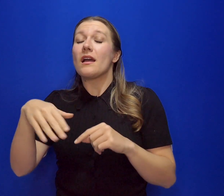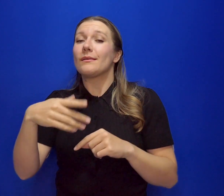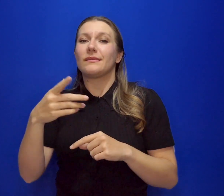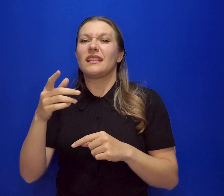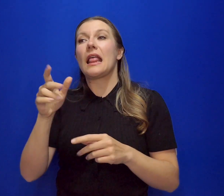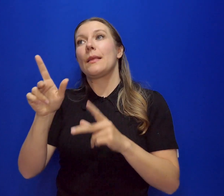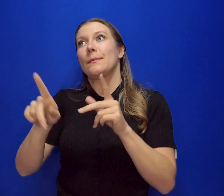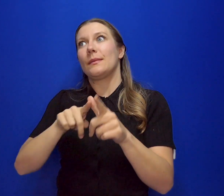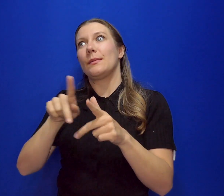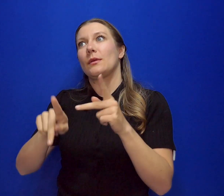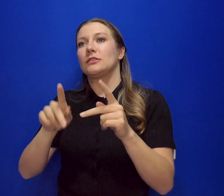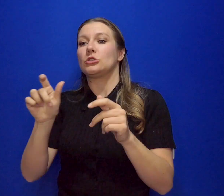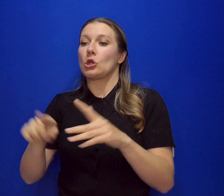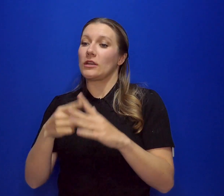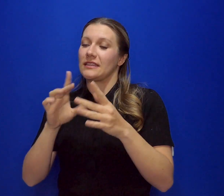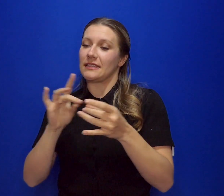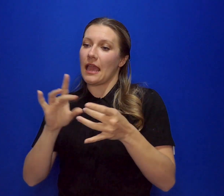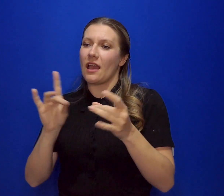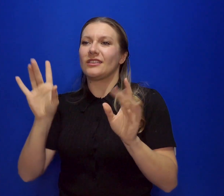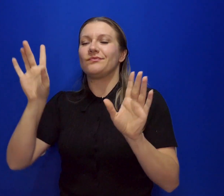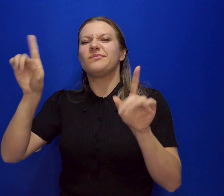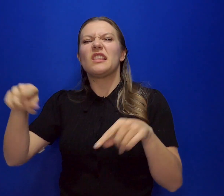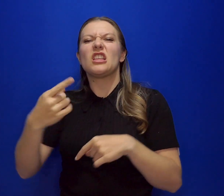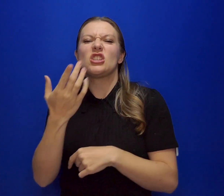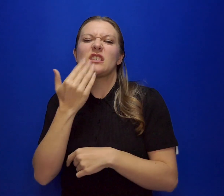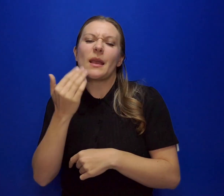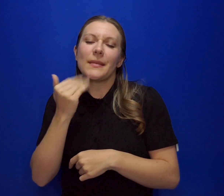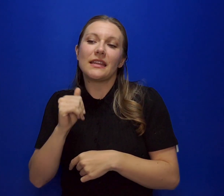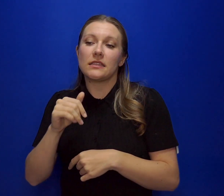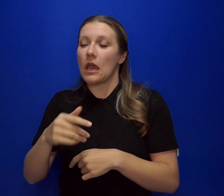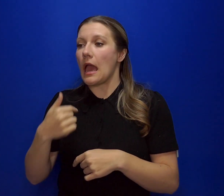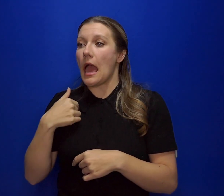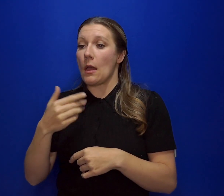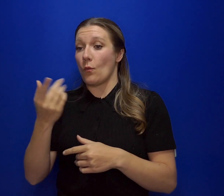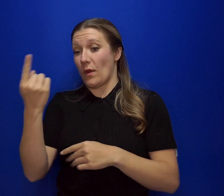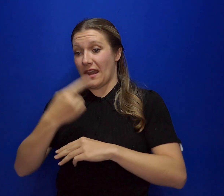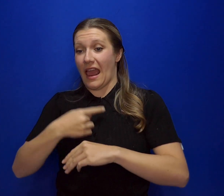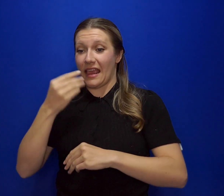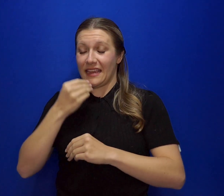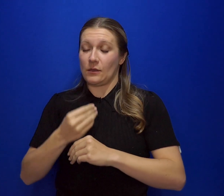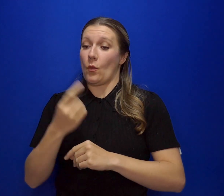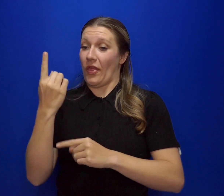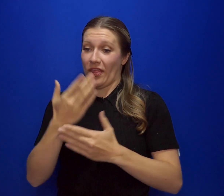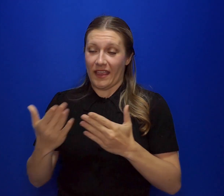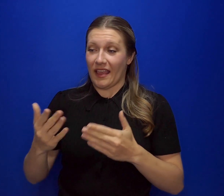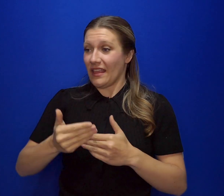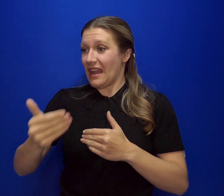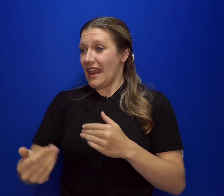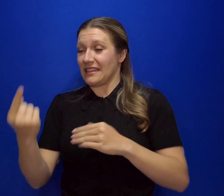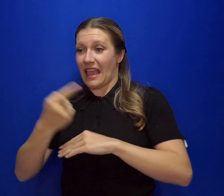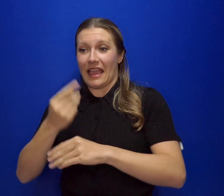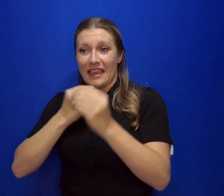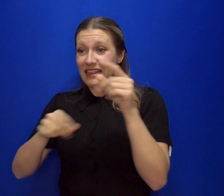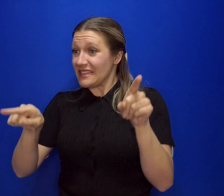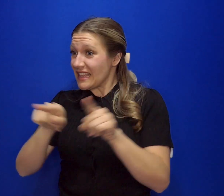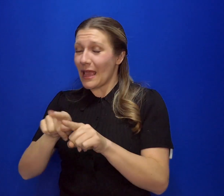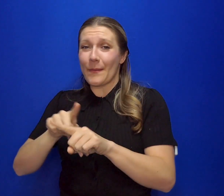diabetes, or, one day I eat the same thing and then the next day I eat it and it's all different. No one tells you that the next day your insulin site